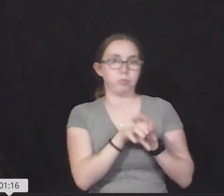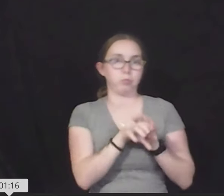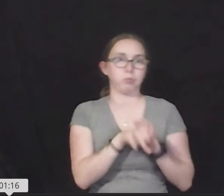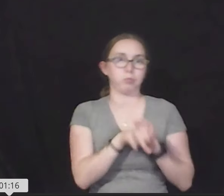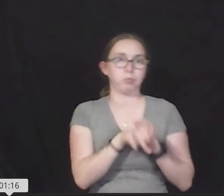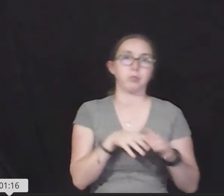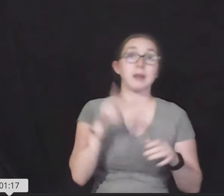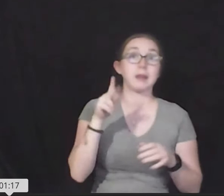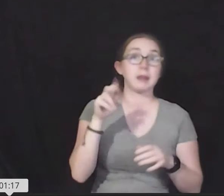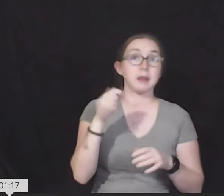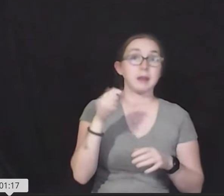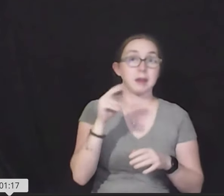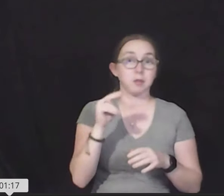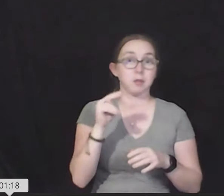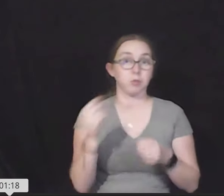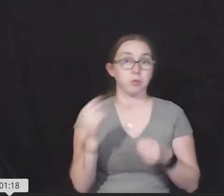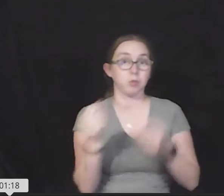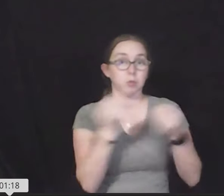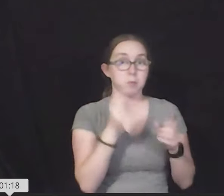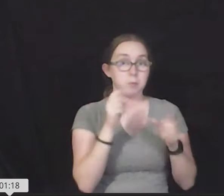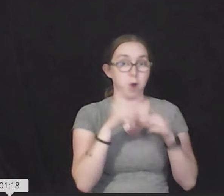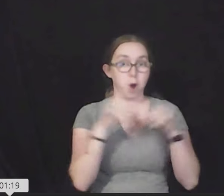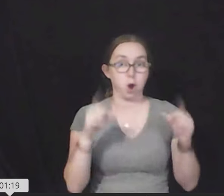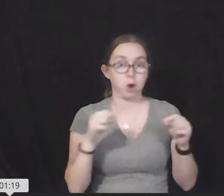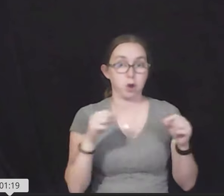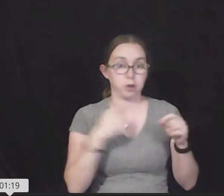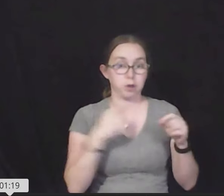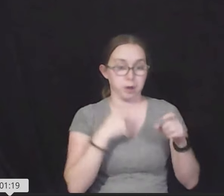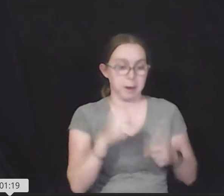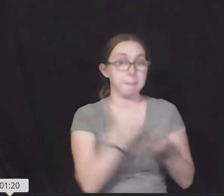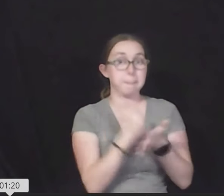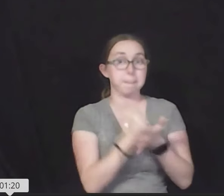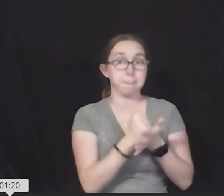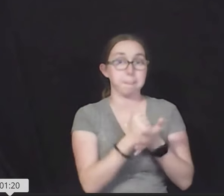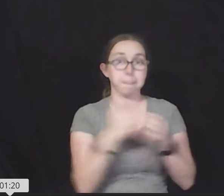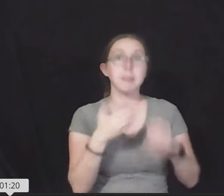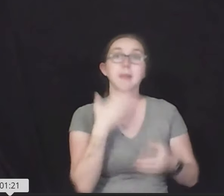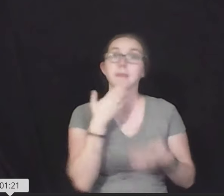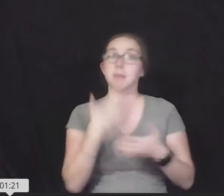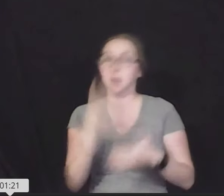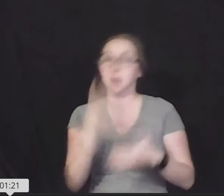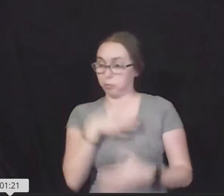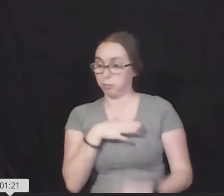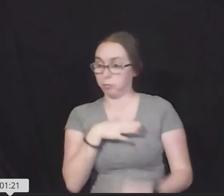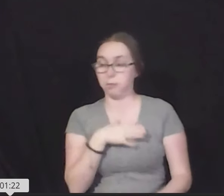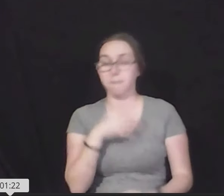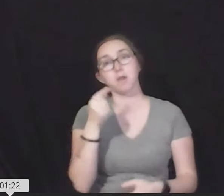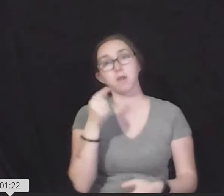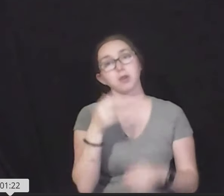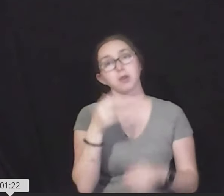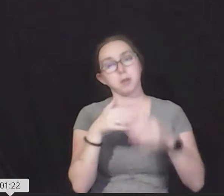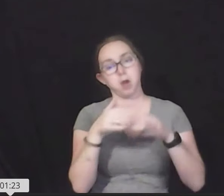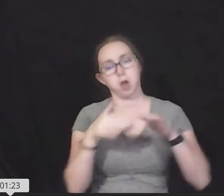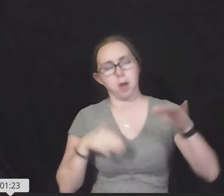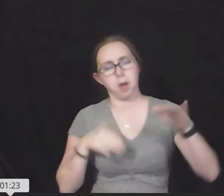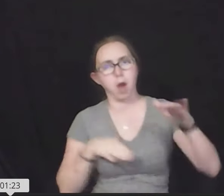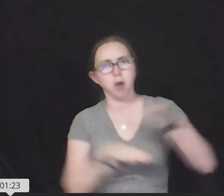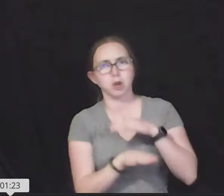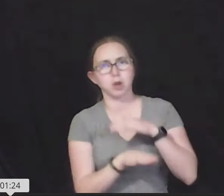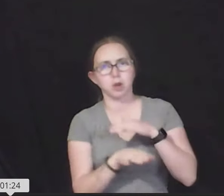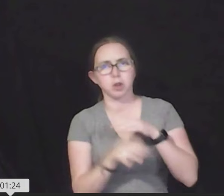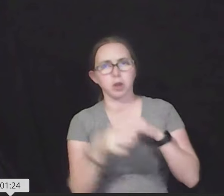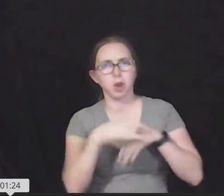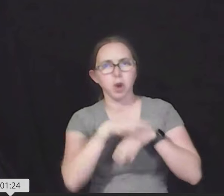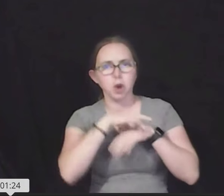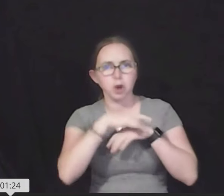be my assistant and hand me those cards when I need them? Thank you, sir. All right, first one says, beneath the surface of the earth. Look at our choices